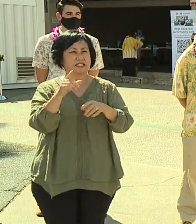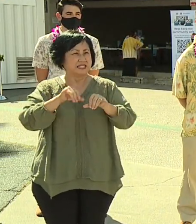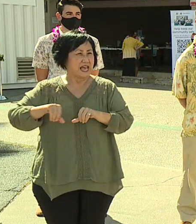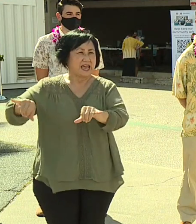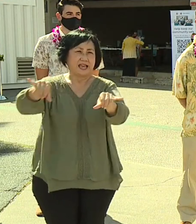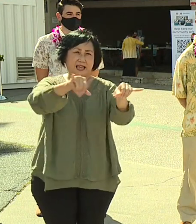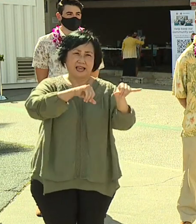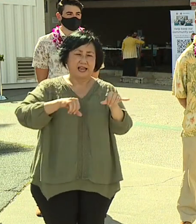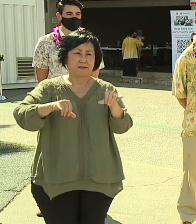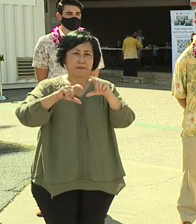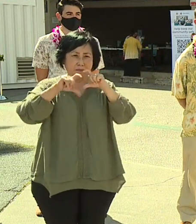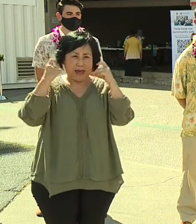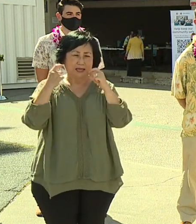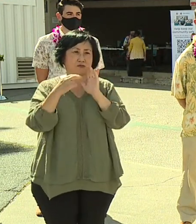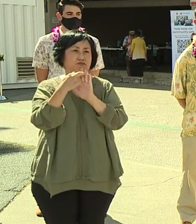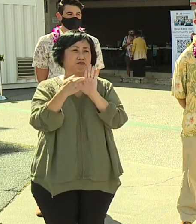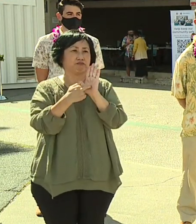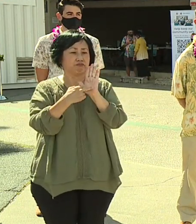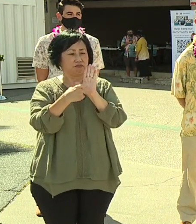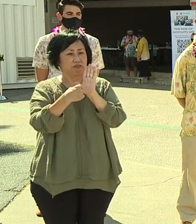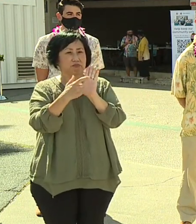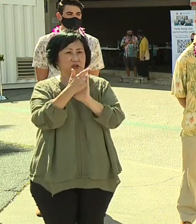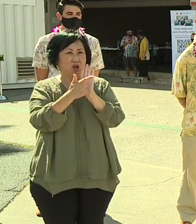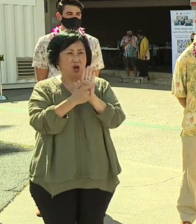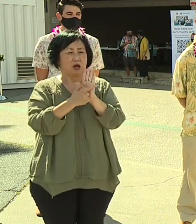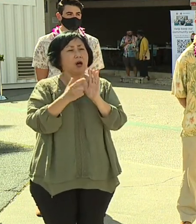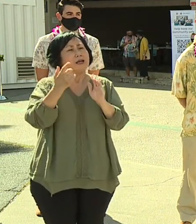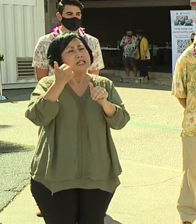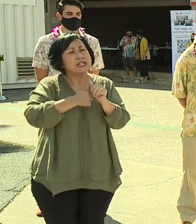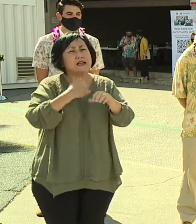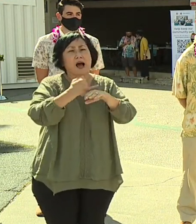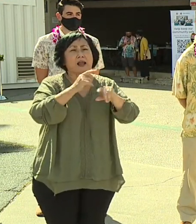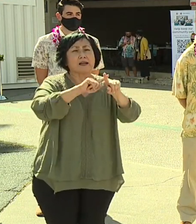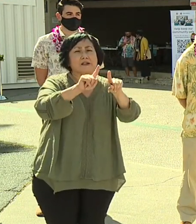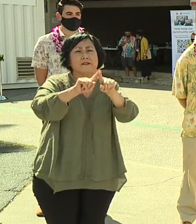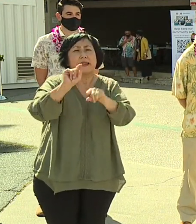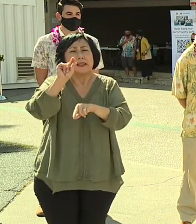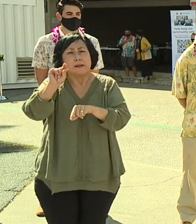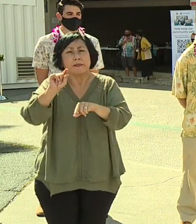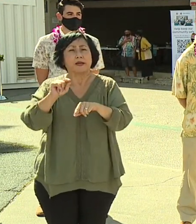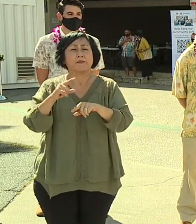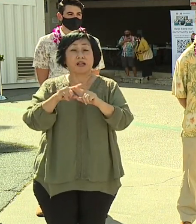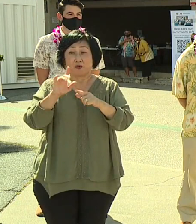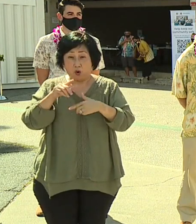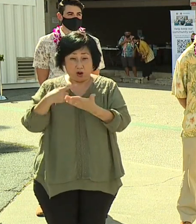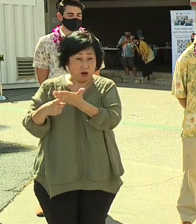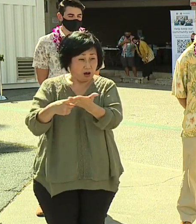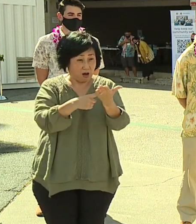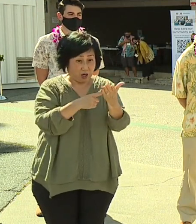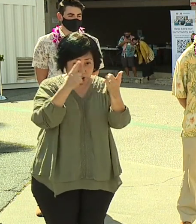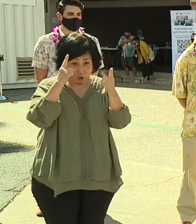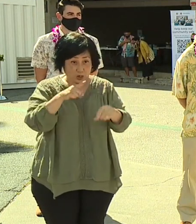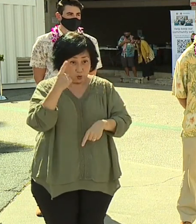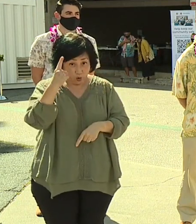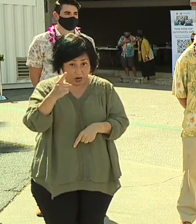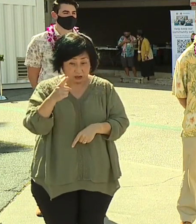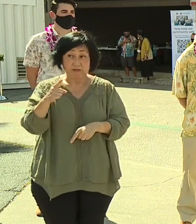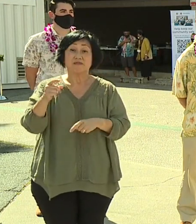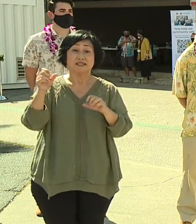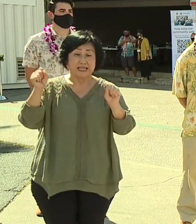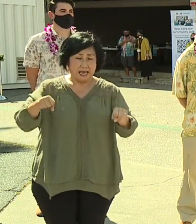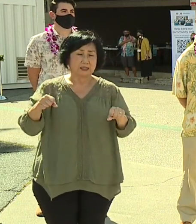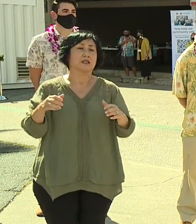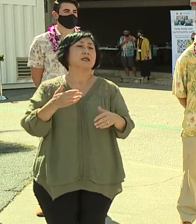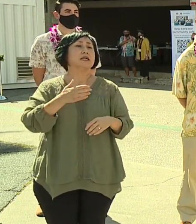same mask mandate. We're all a little bit different. And if we can reach agreement on this, then we'd